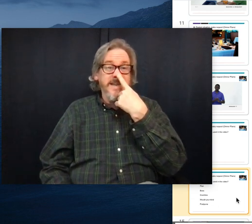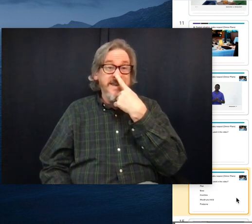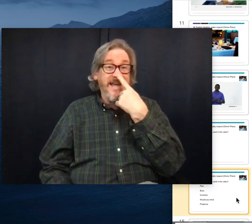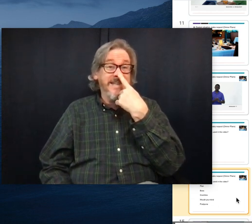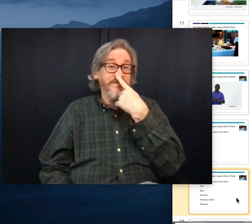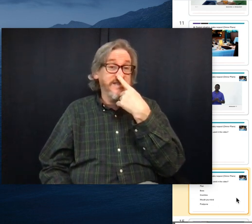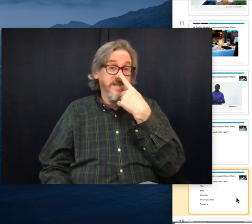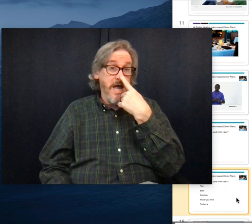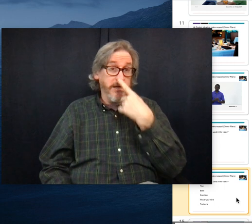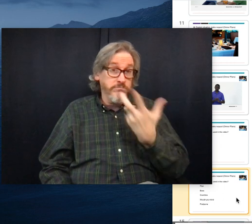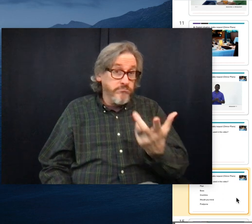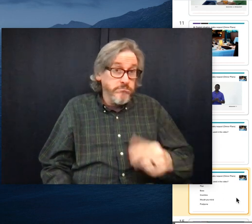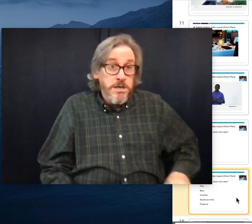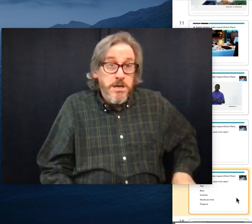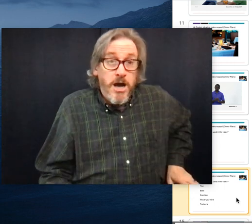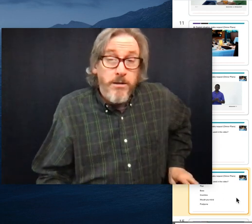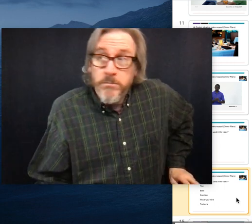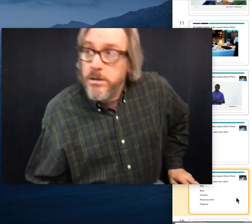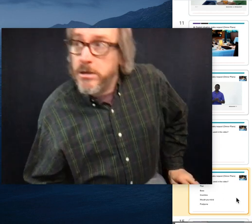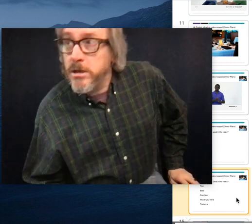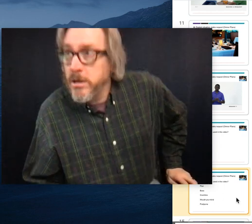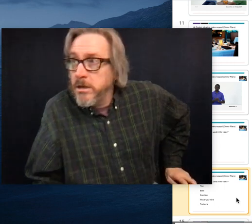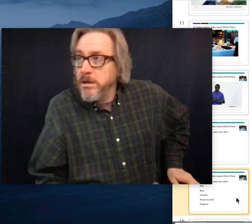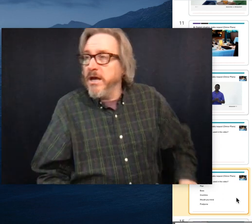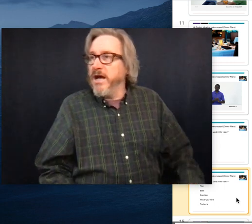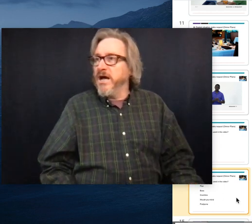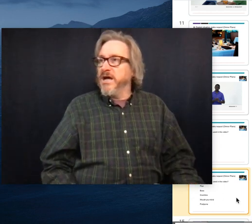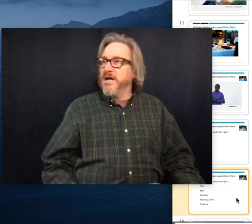be a negative sign.